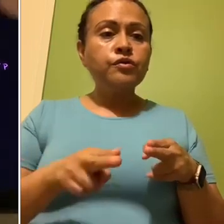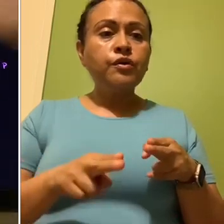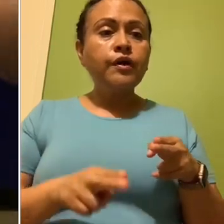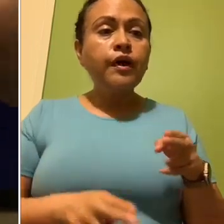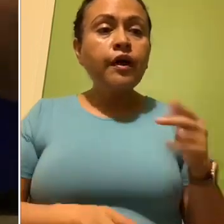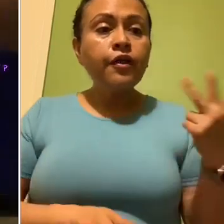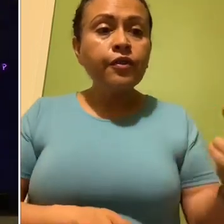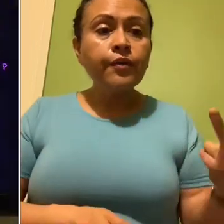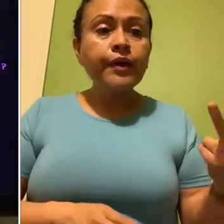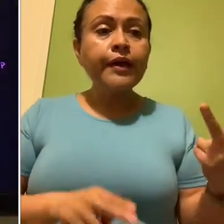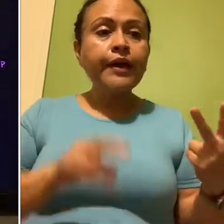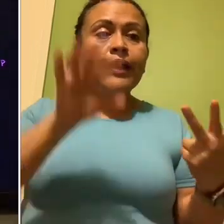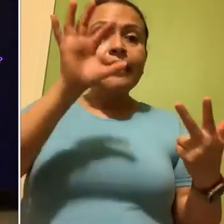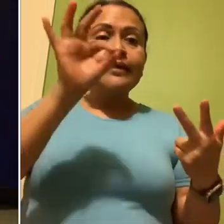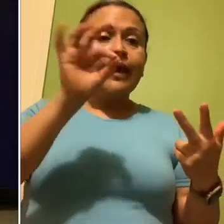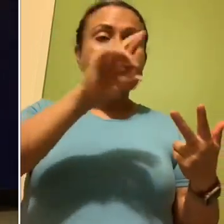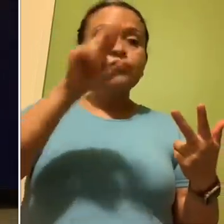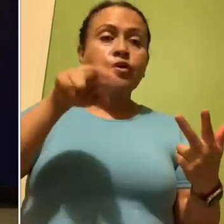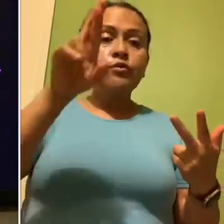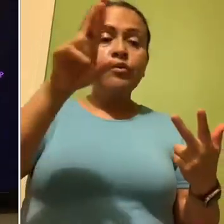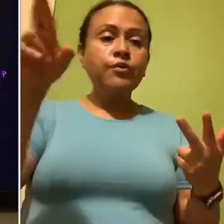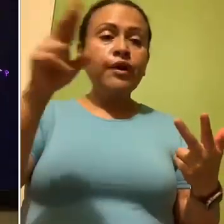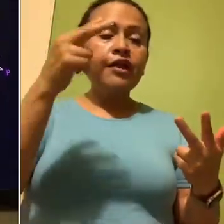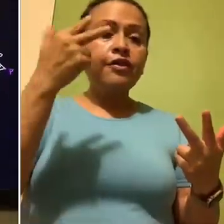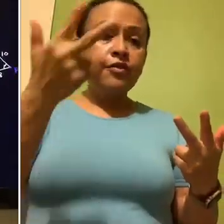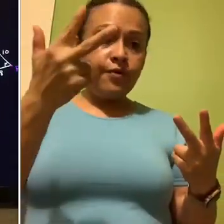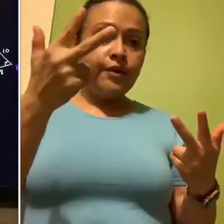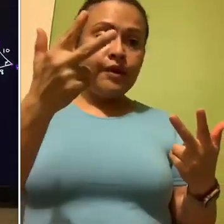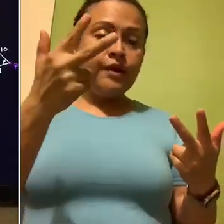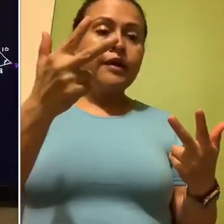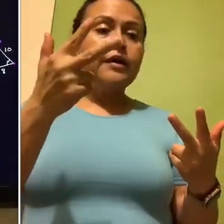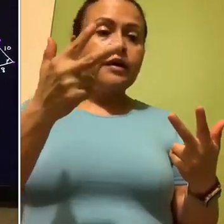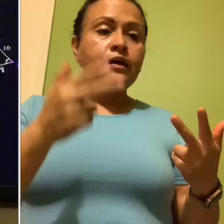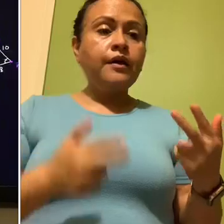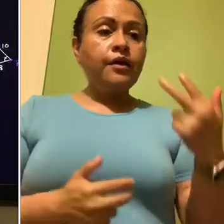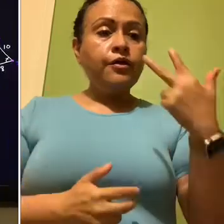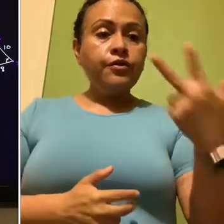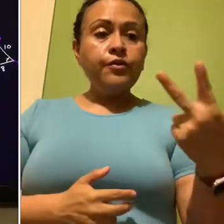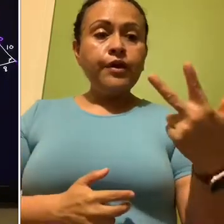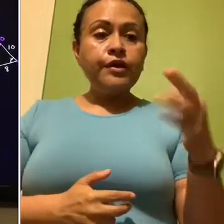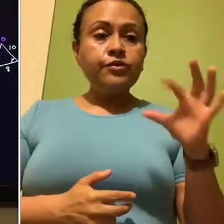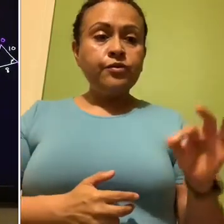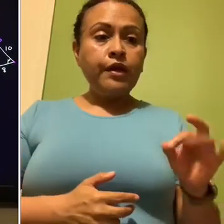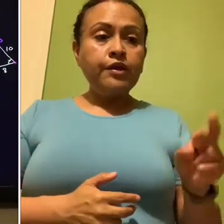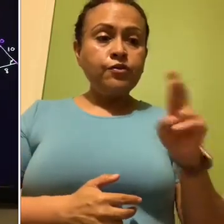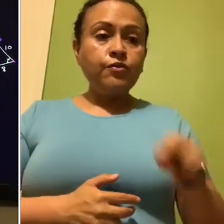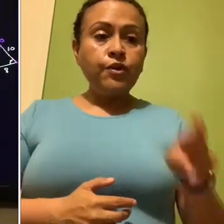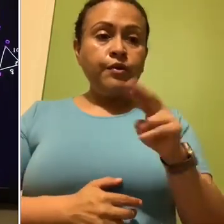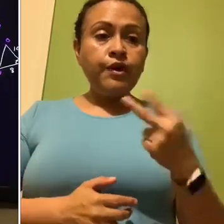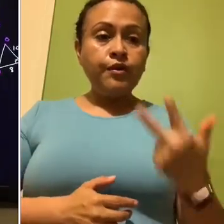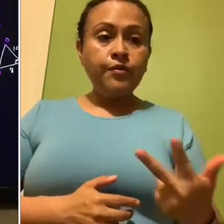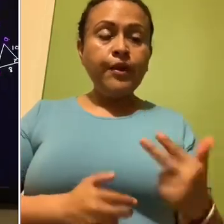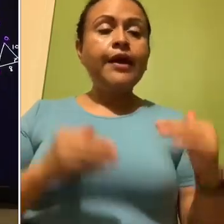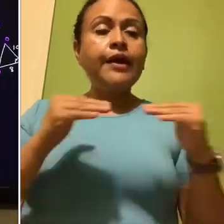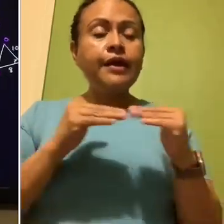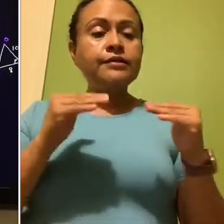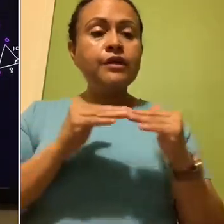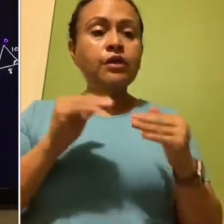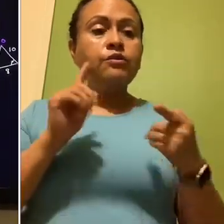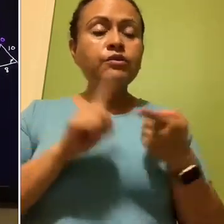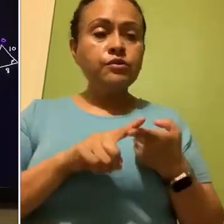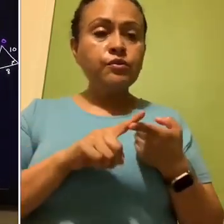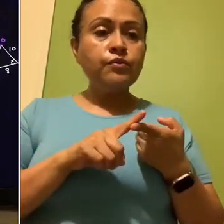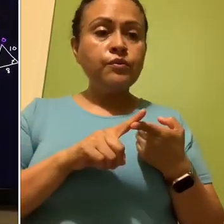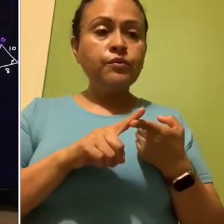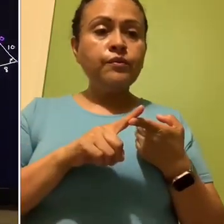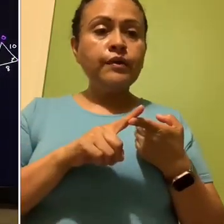shortest side here is 9 square roots of 3. So we want to see whether the ratio of 3 to 9 square roots of 3 is